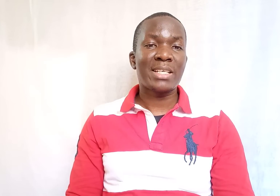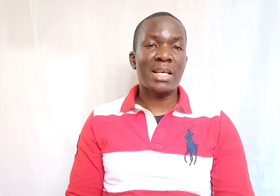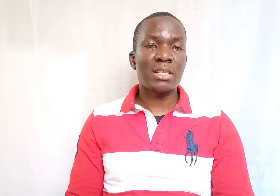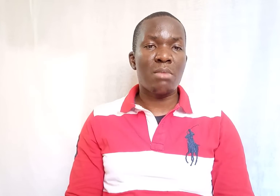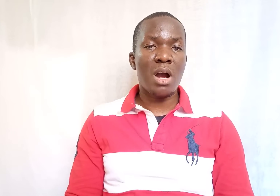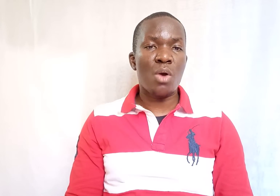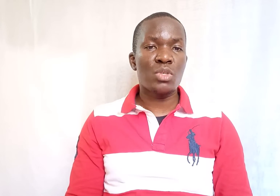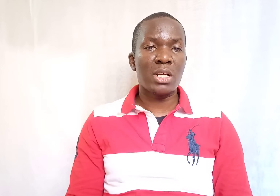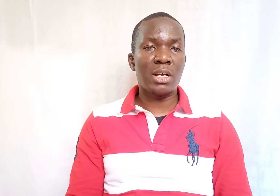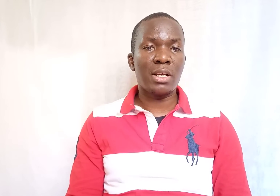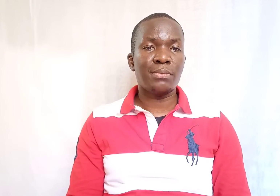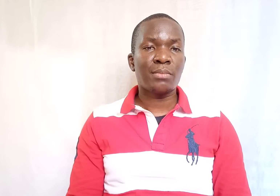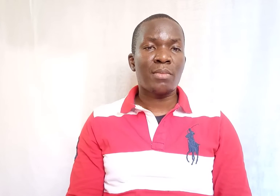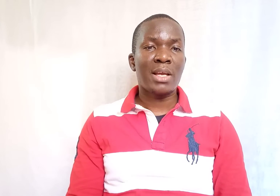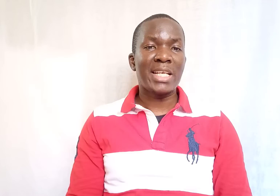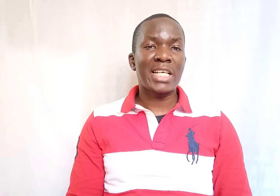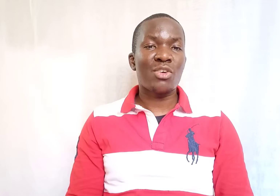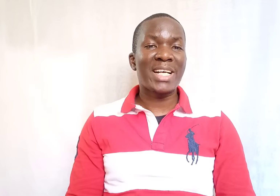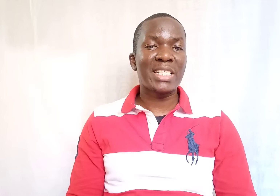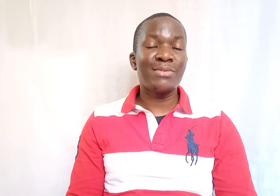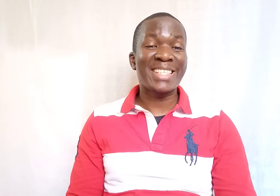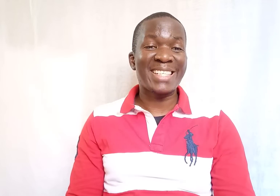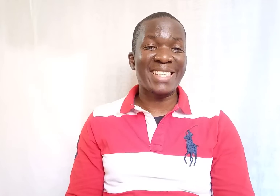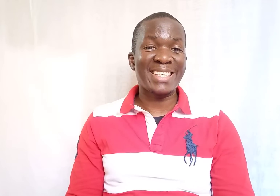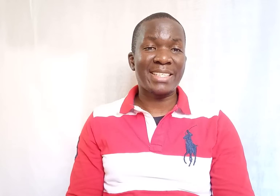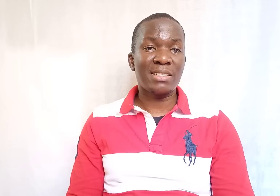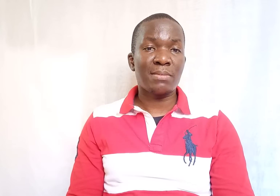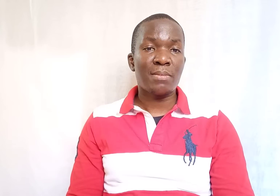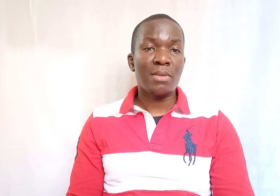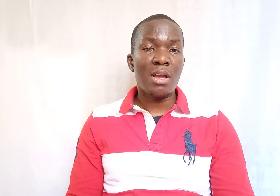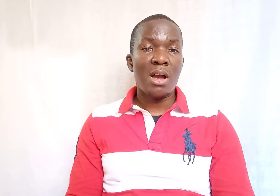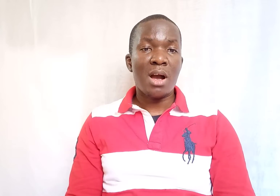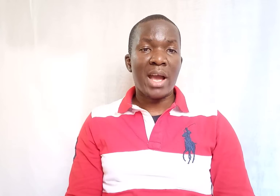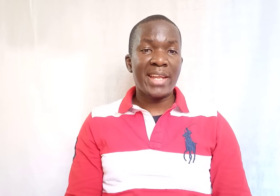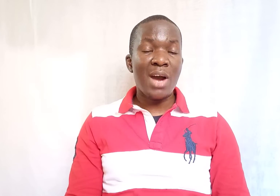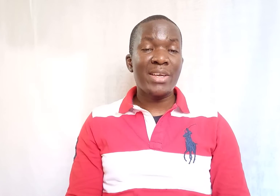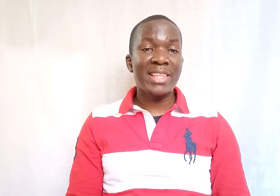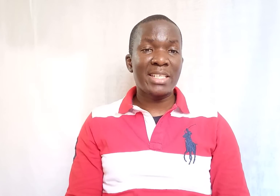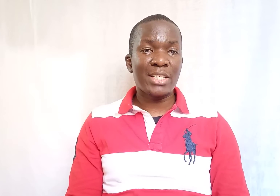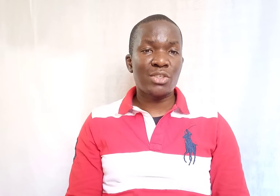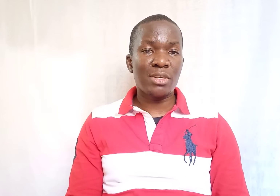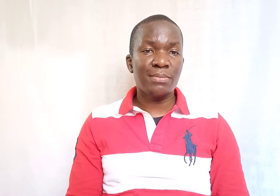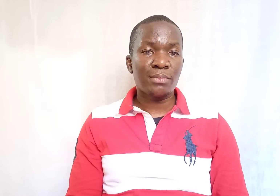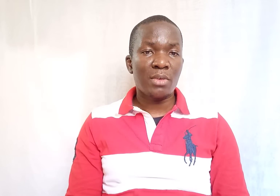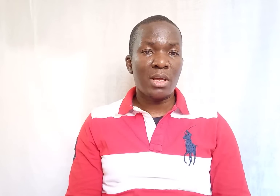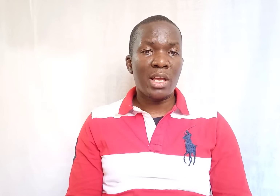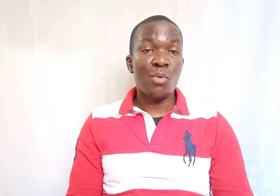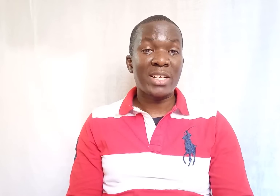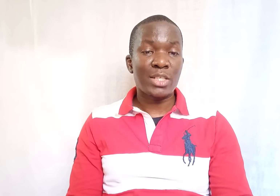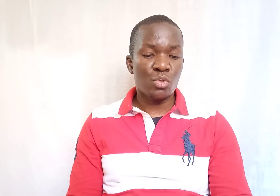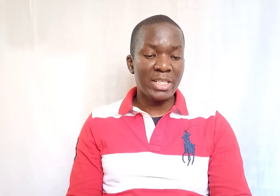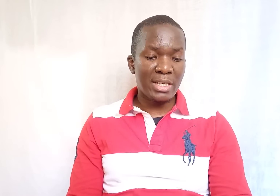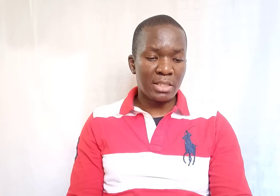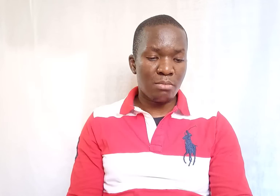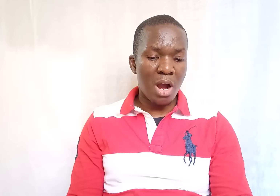discussed about interrogative sentences. I now, in this lesson, want us to discuss